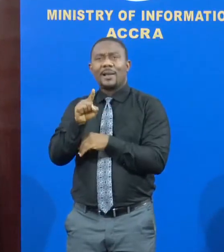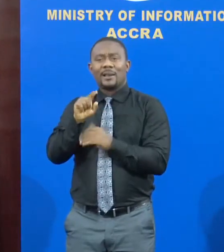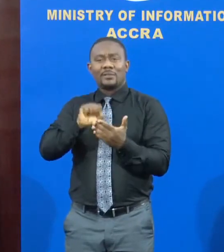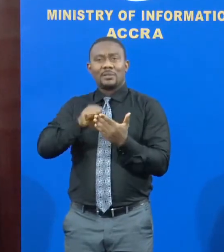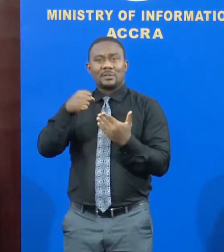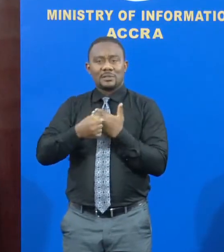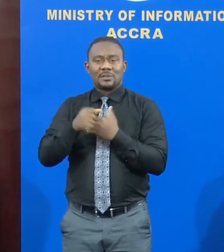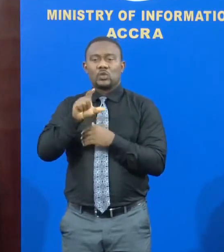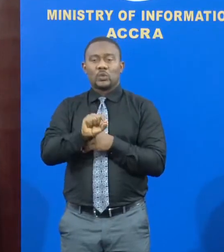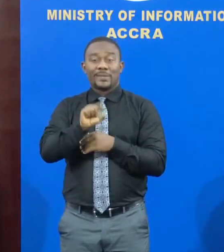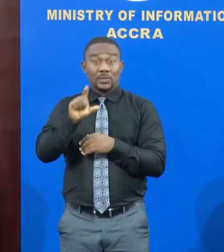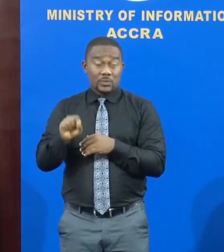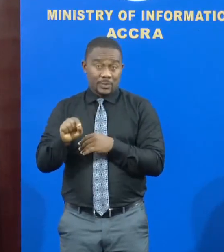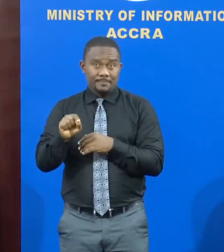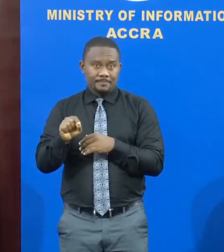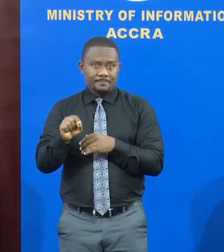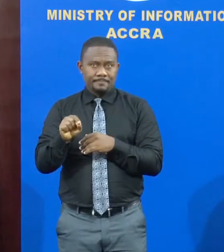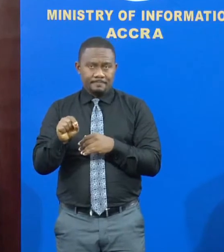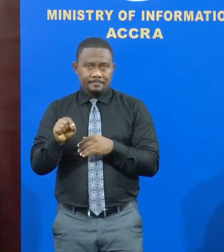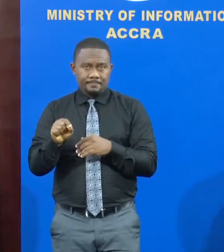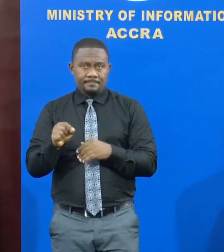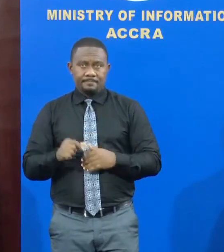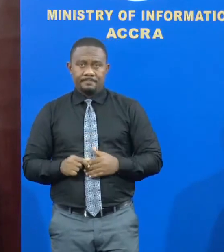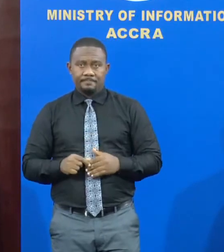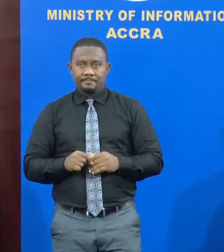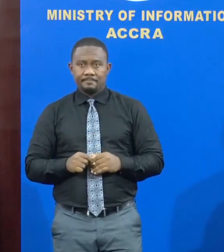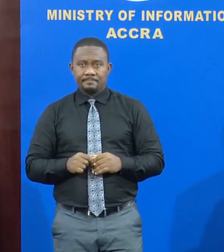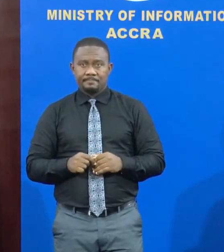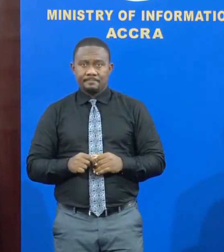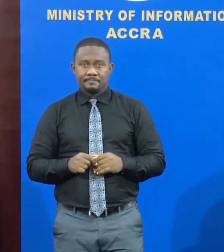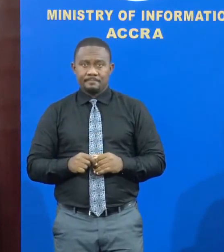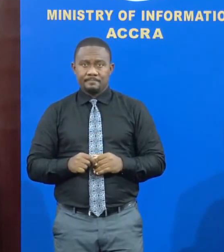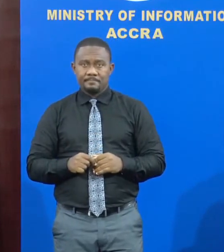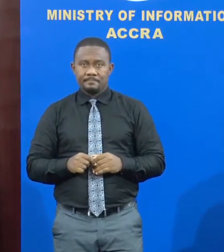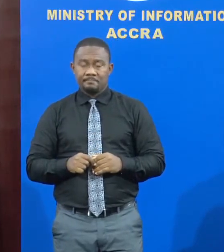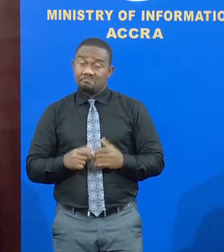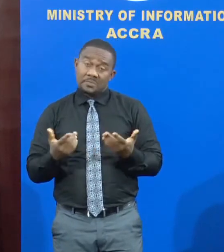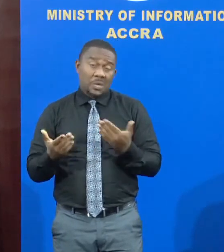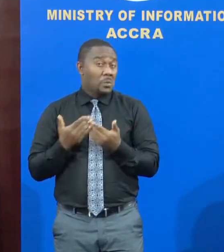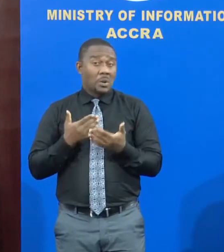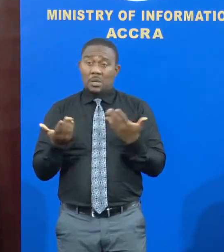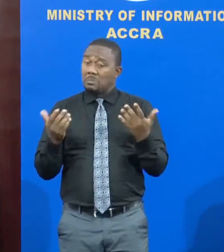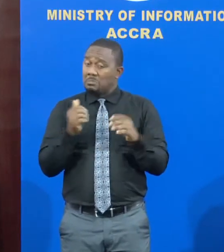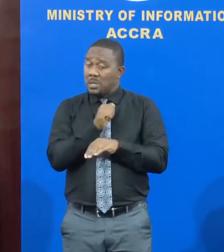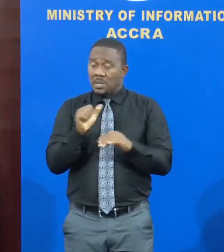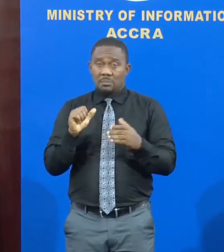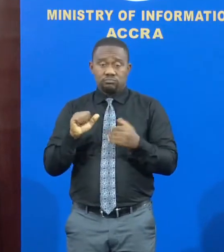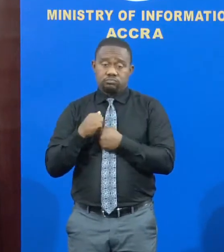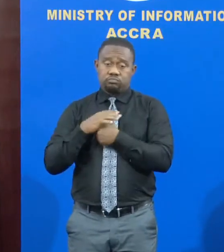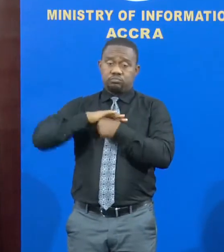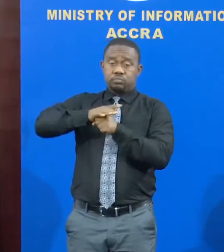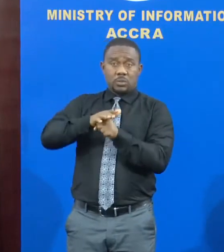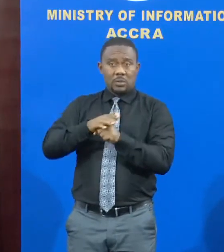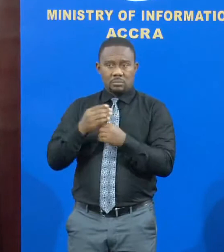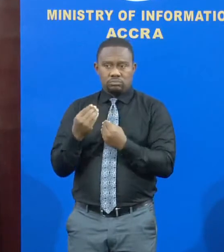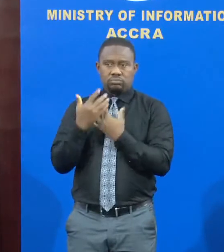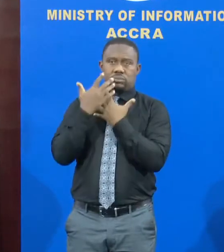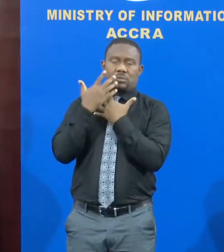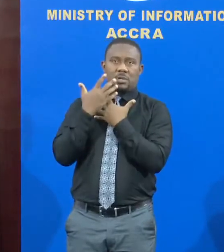of September 2020 without detriment to any Ghanaian staff or applicant, despite